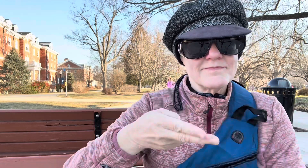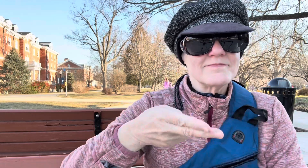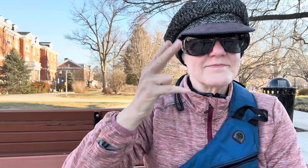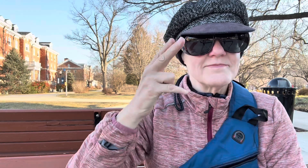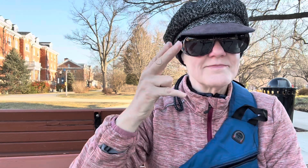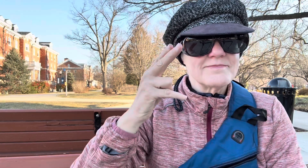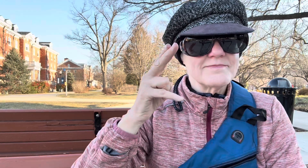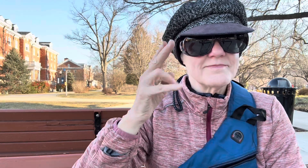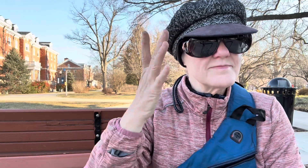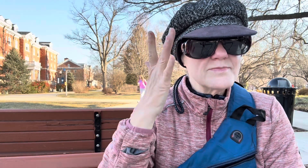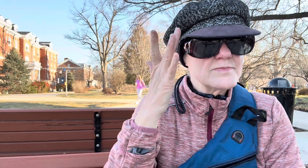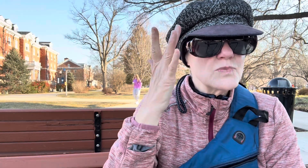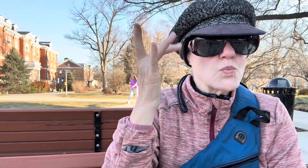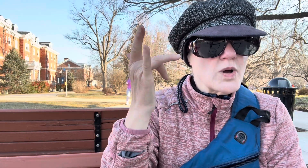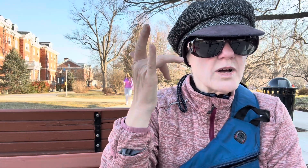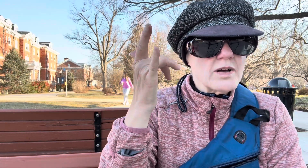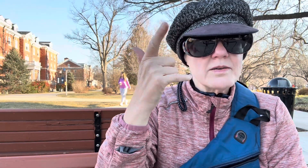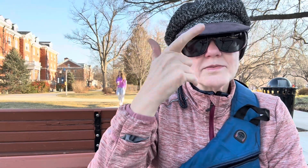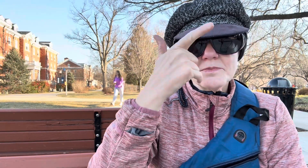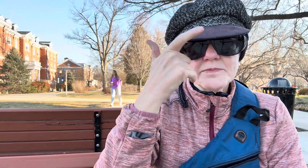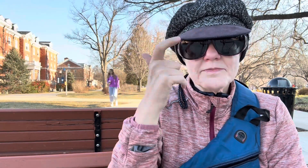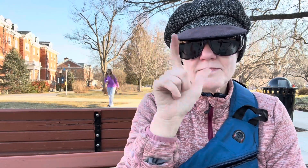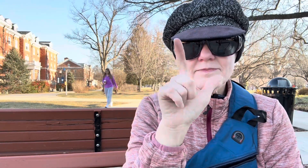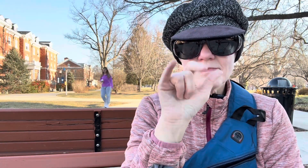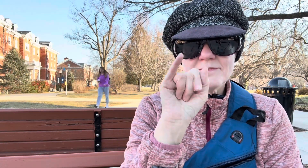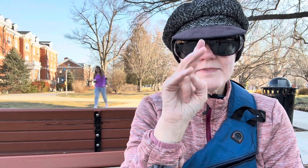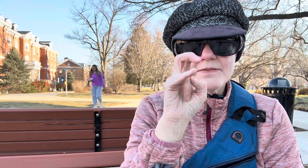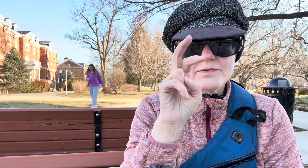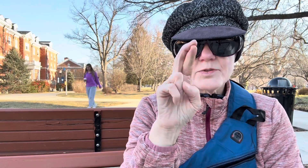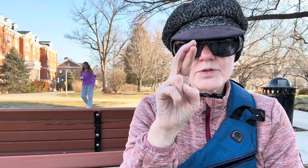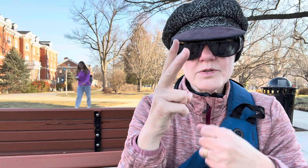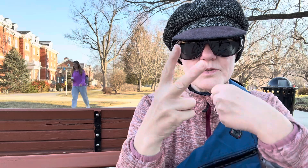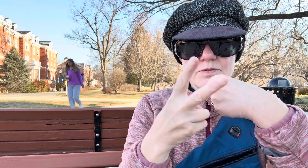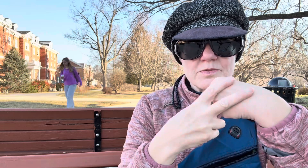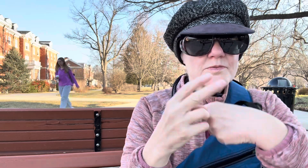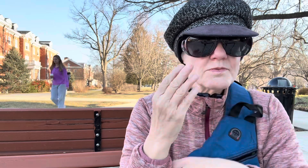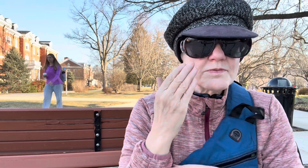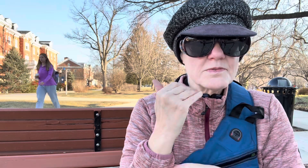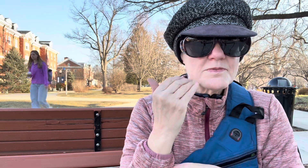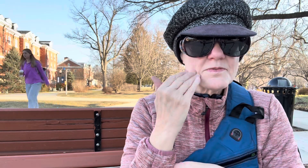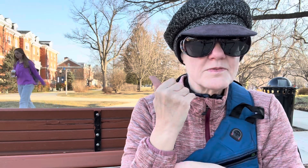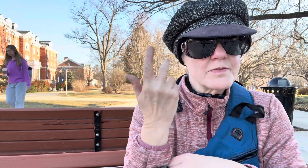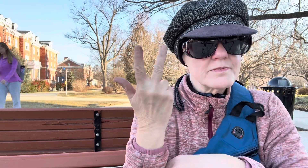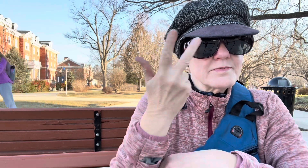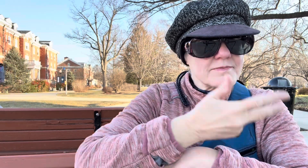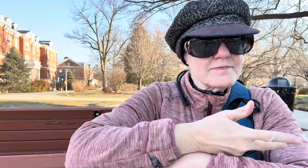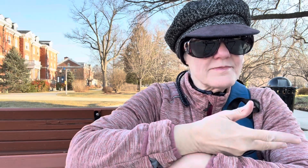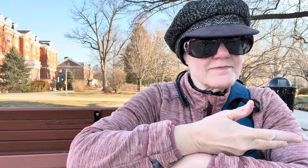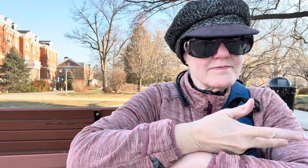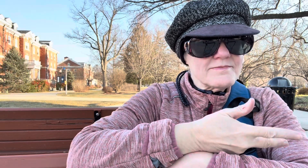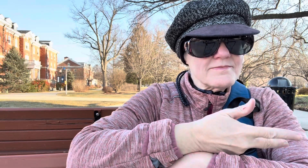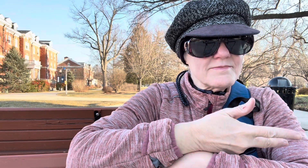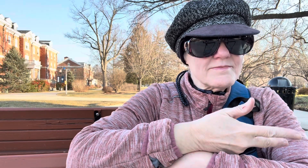be high because the liver stores excess sugar for 3 days.